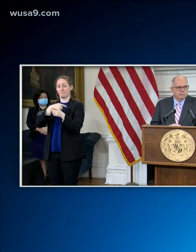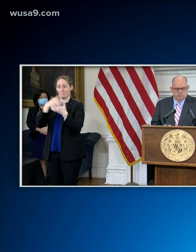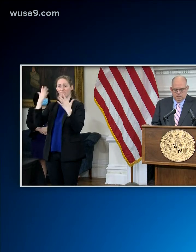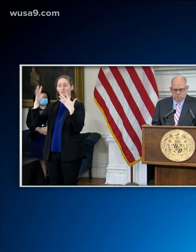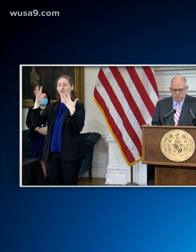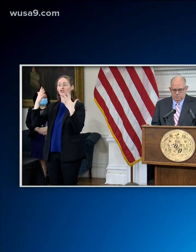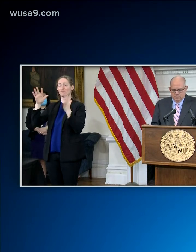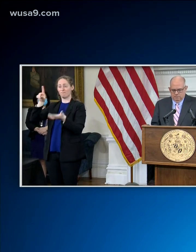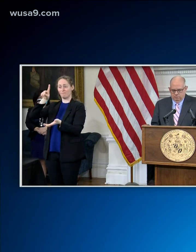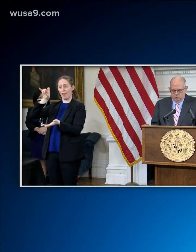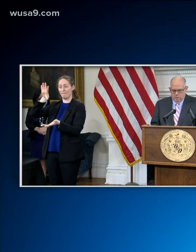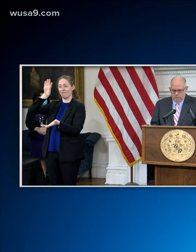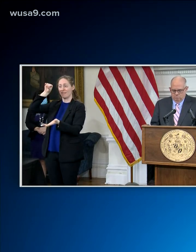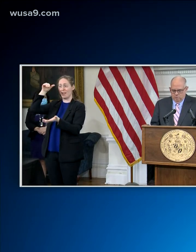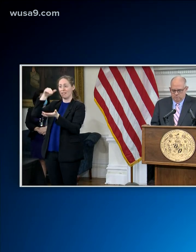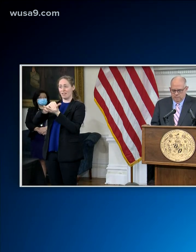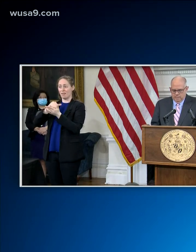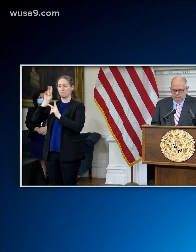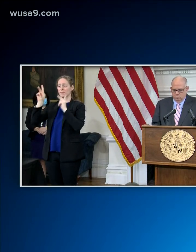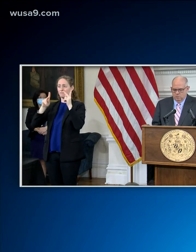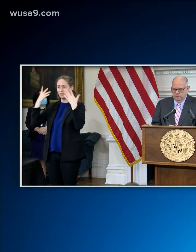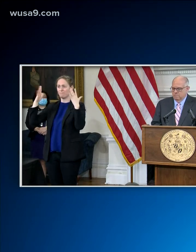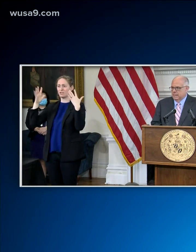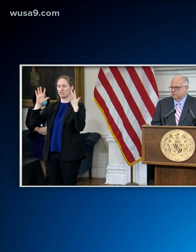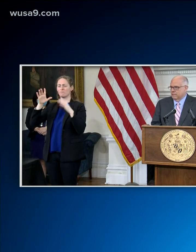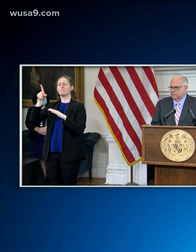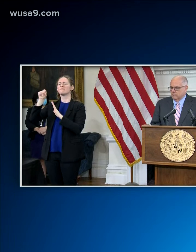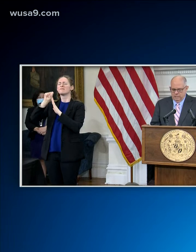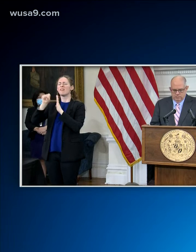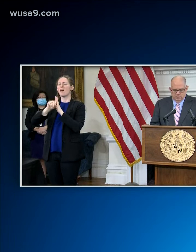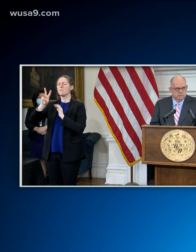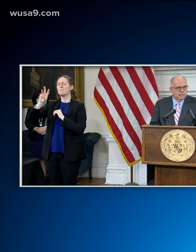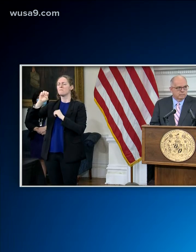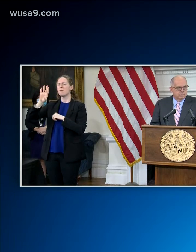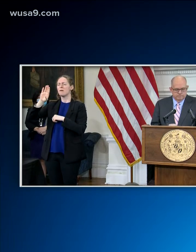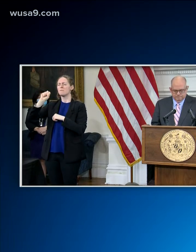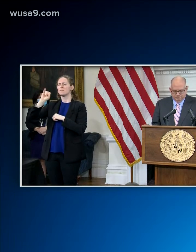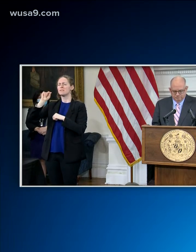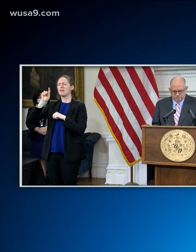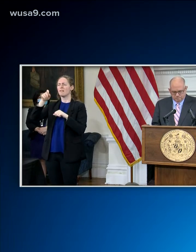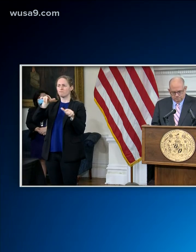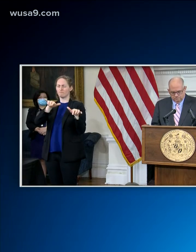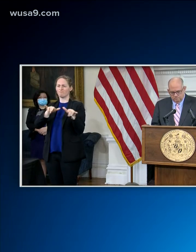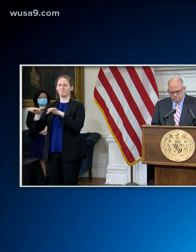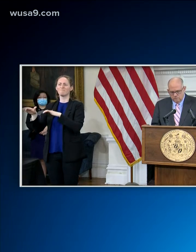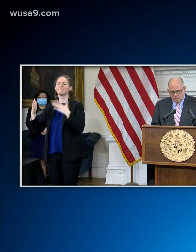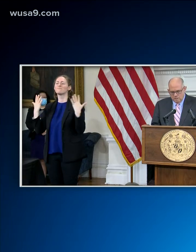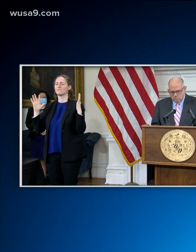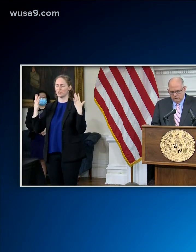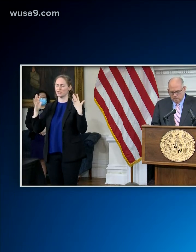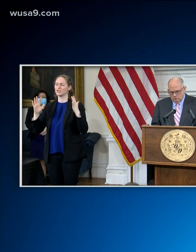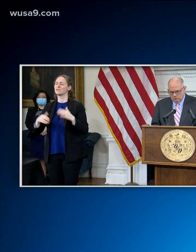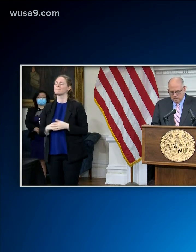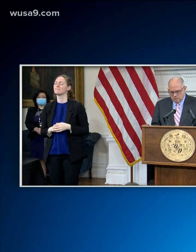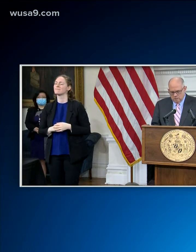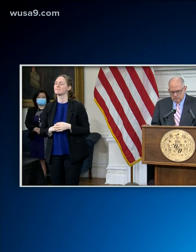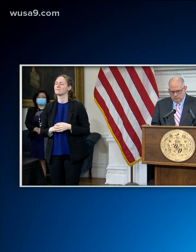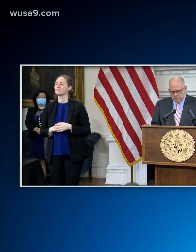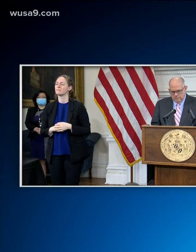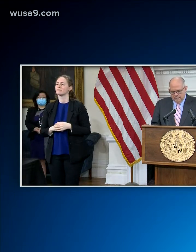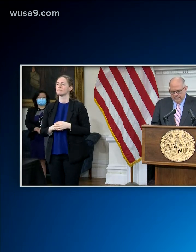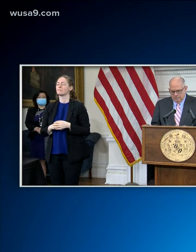new state website for an appointment at one of our mass vaccination sites. We